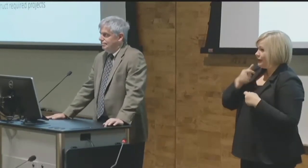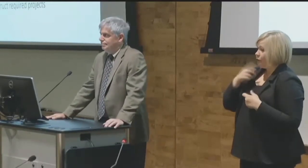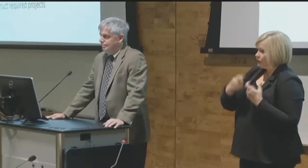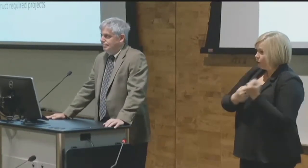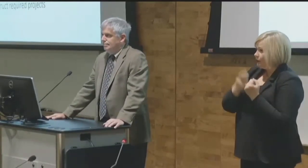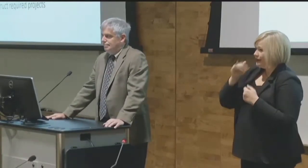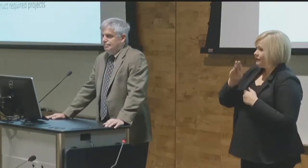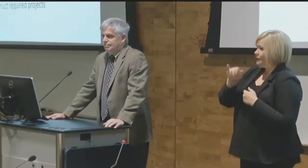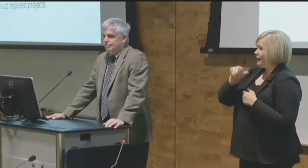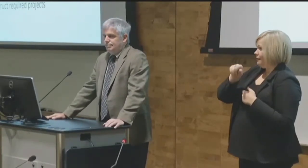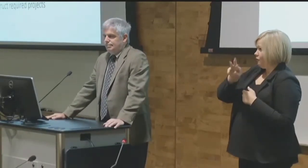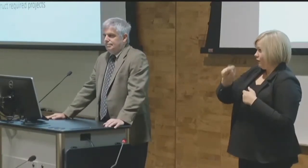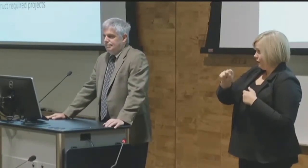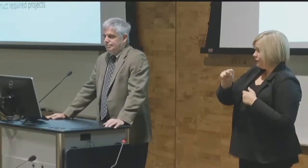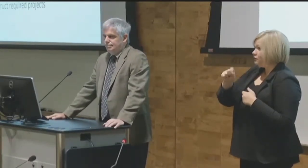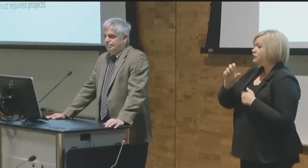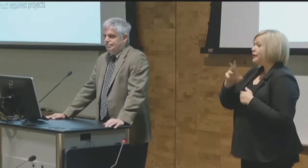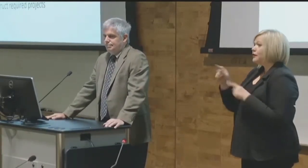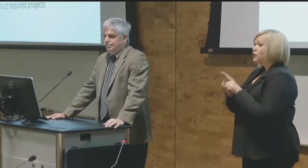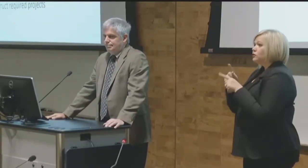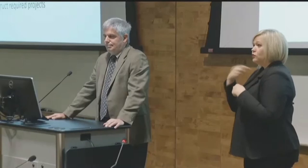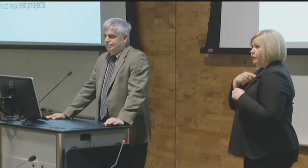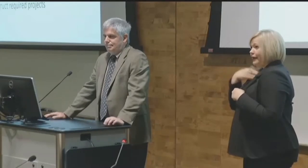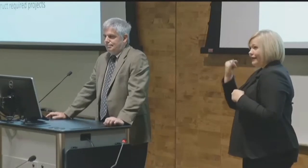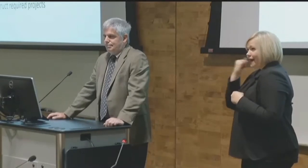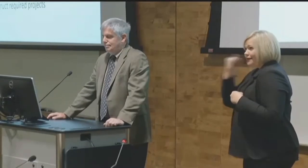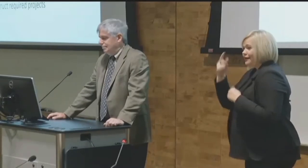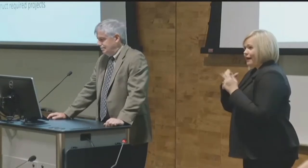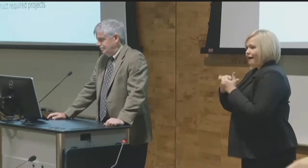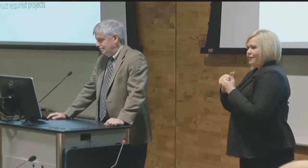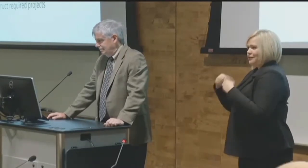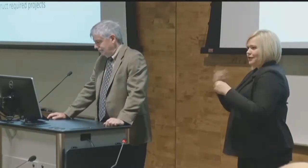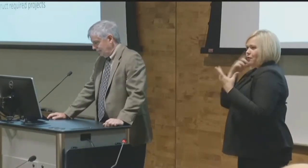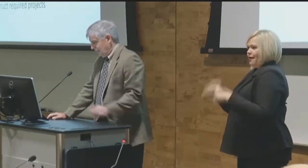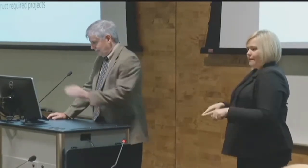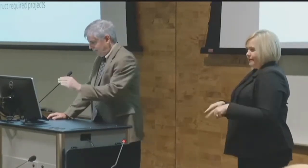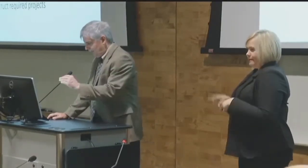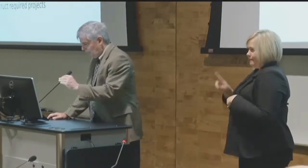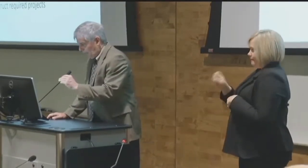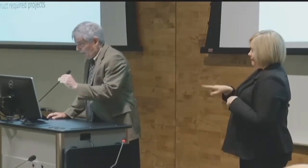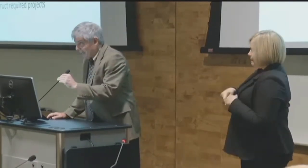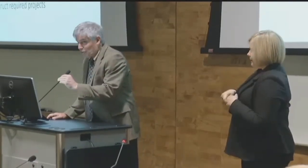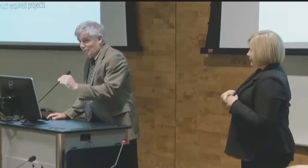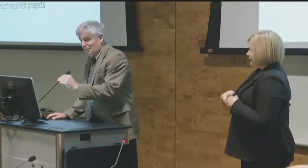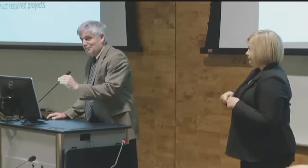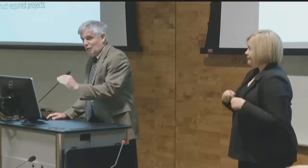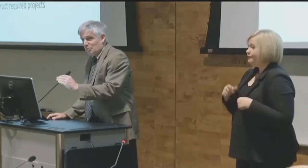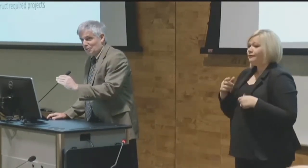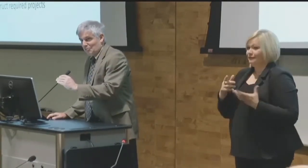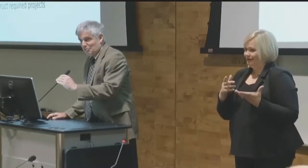of the bylaws? And then do we have an idea about how that sale is going to happen? Okay, well, I can't